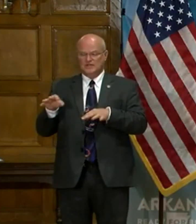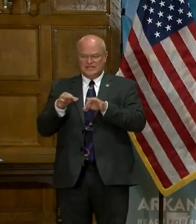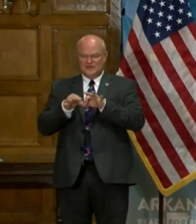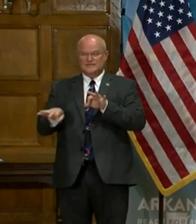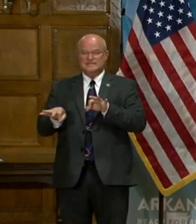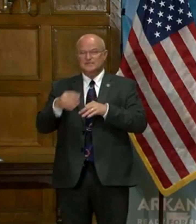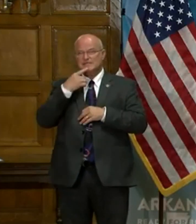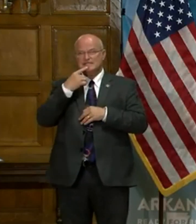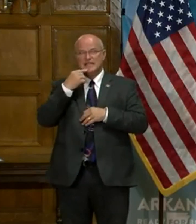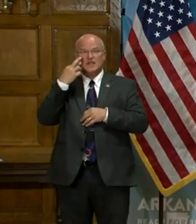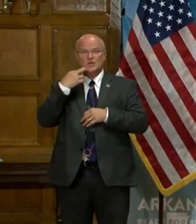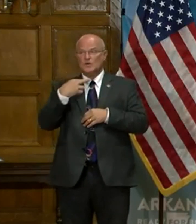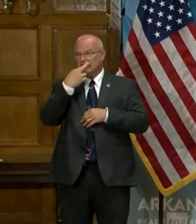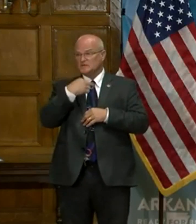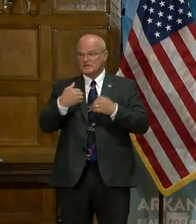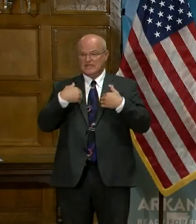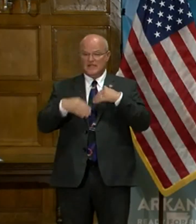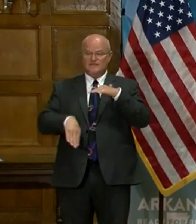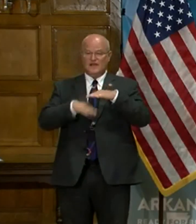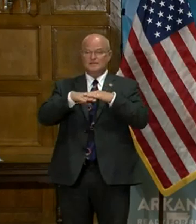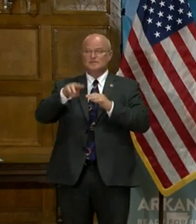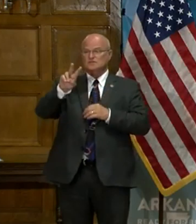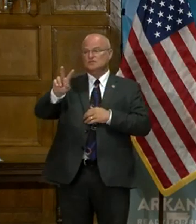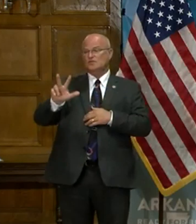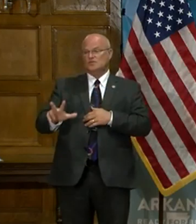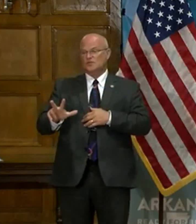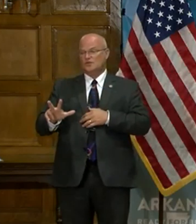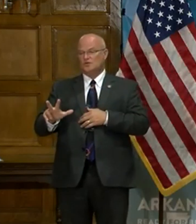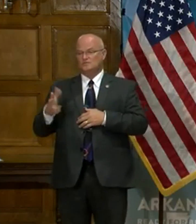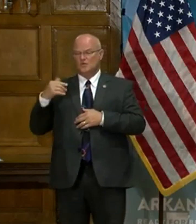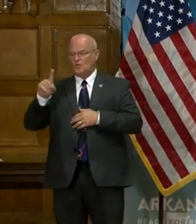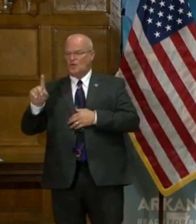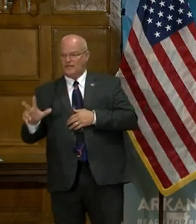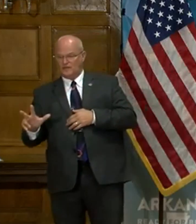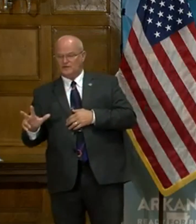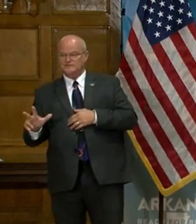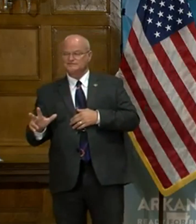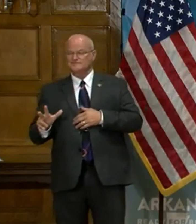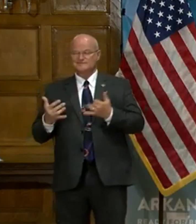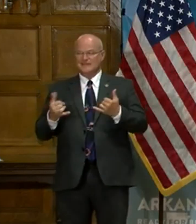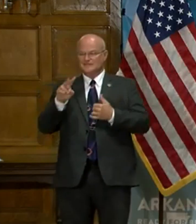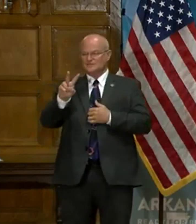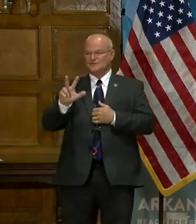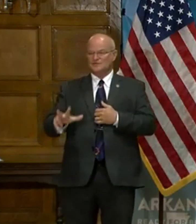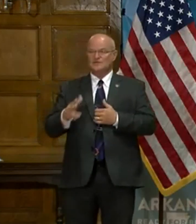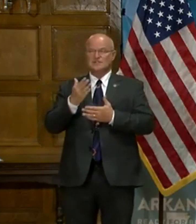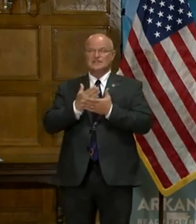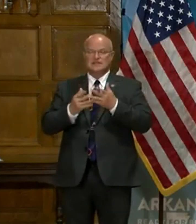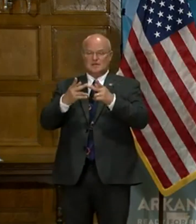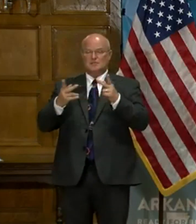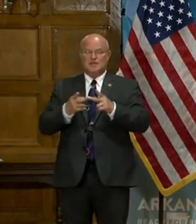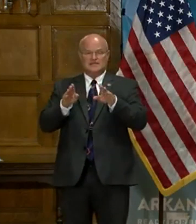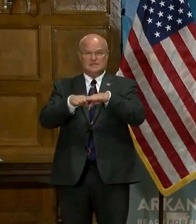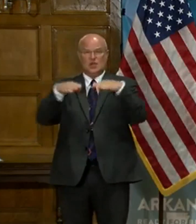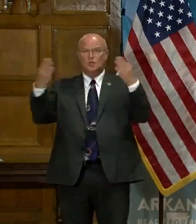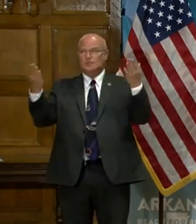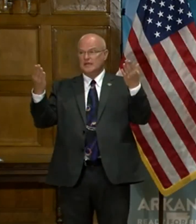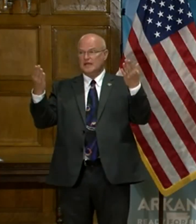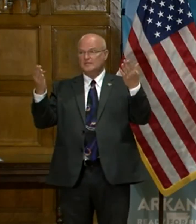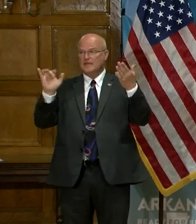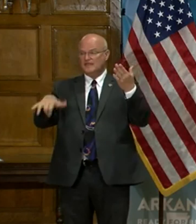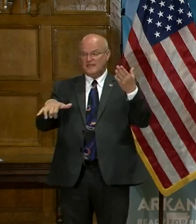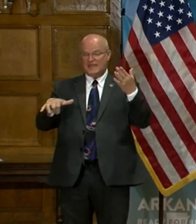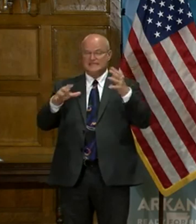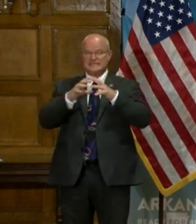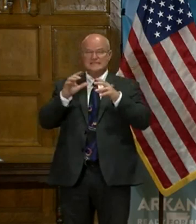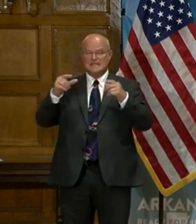simply saying restaurants can have up to 2/3 instead of 1/3. Some of the venues can open up to